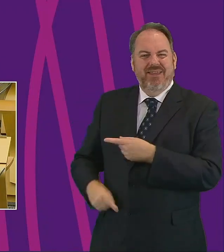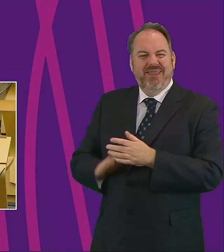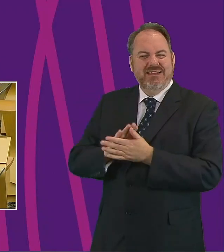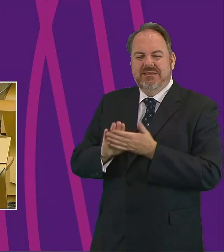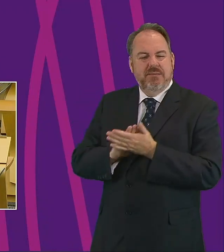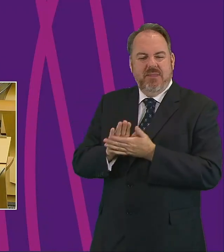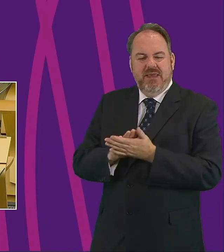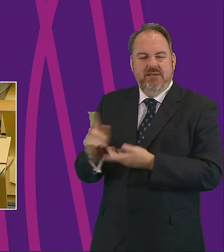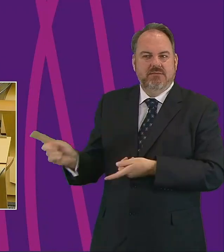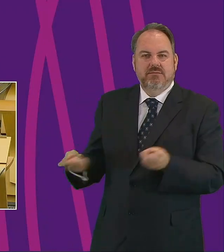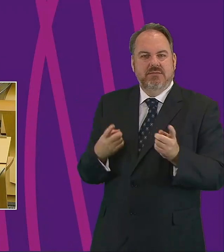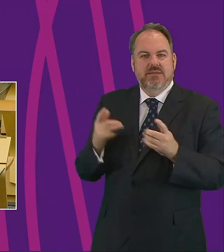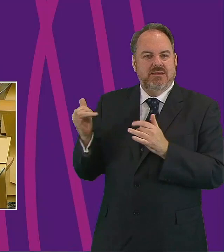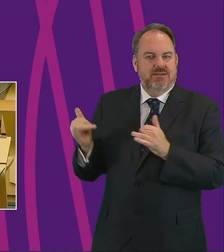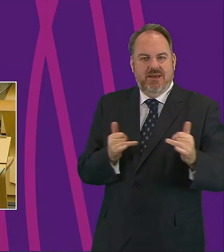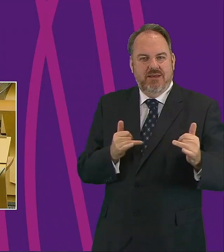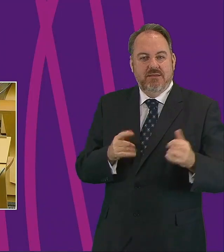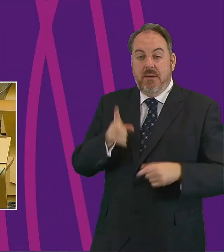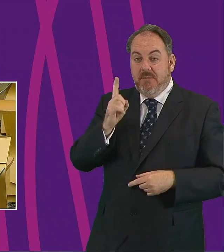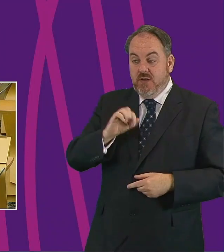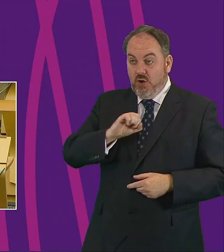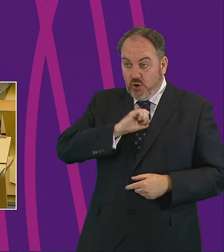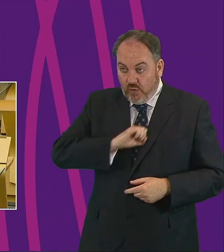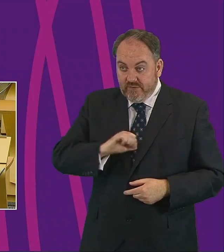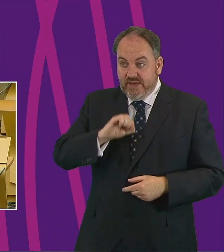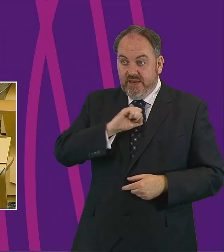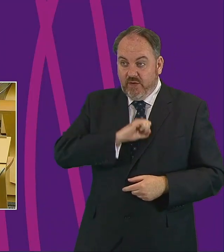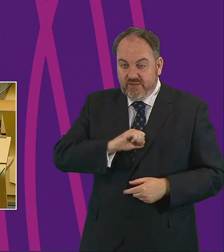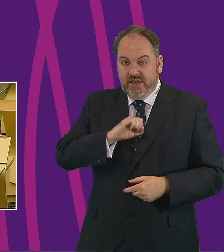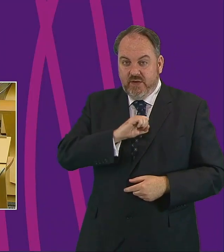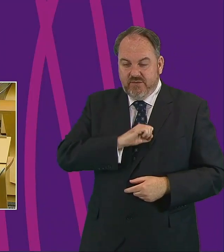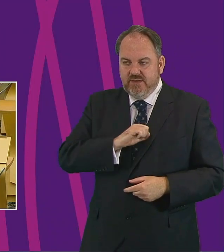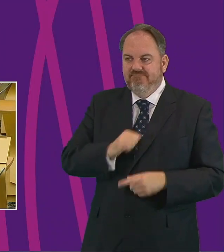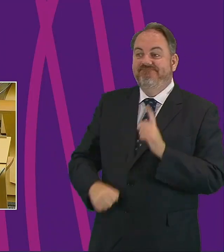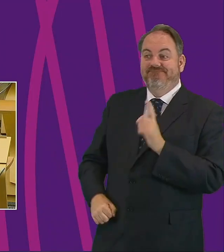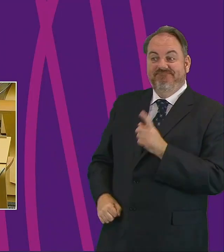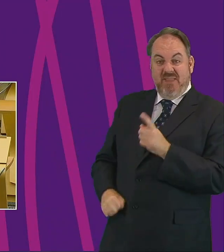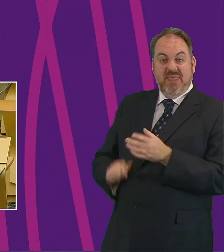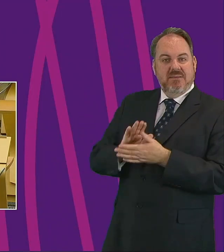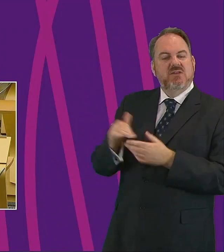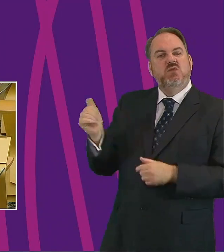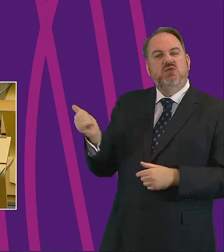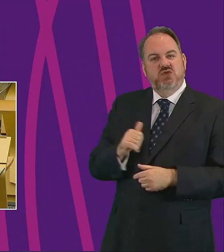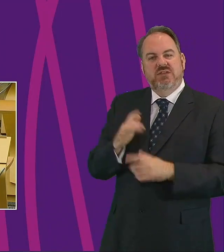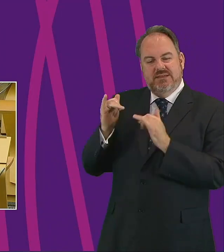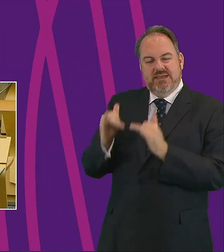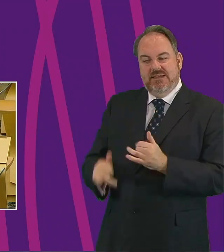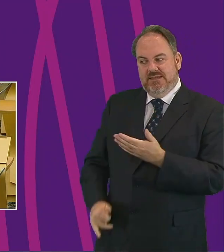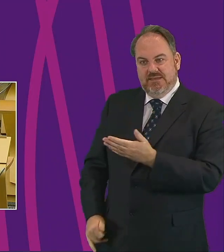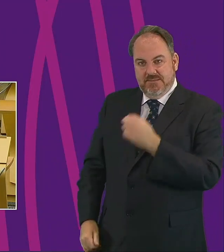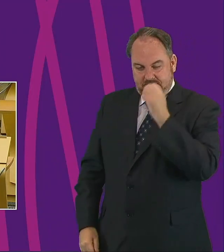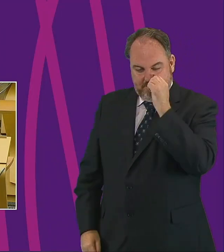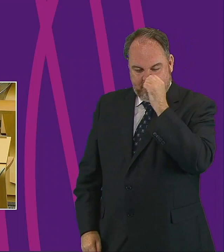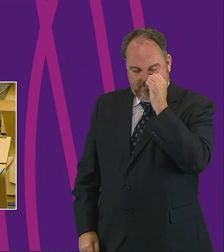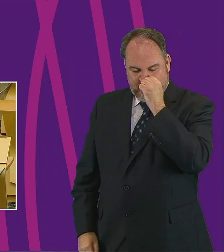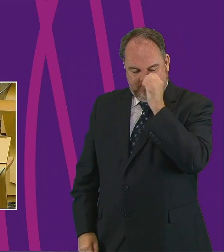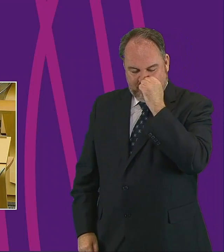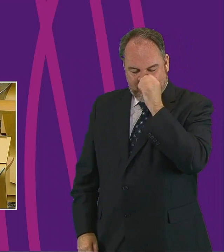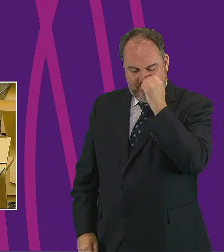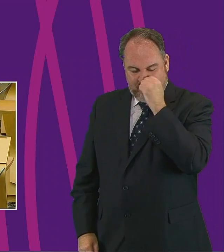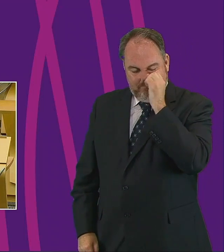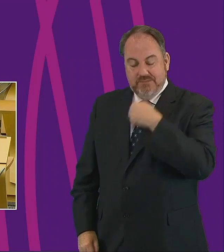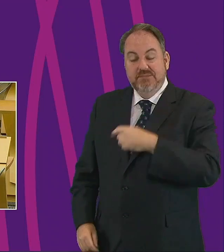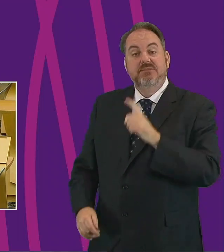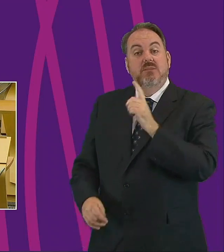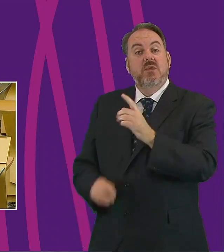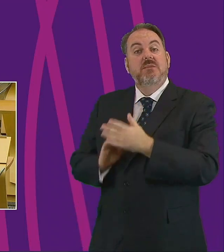to get tested. But a cough is one of the symptoms. In terms of the implications for other children in schools,